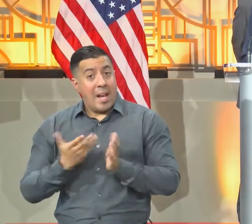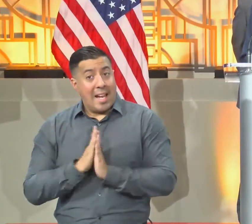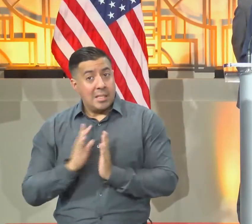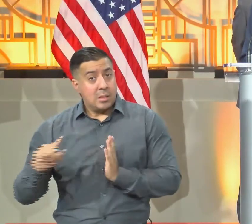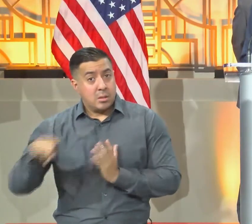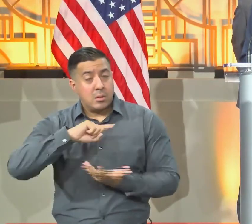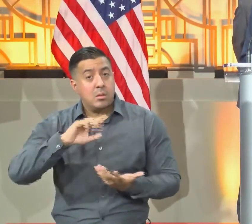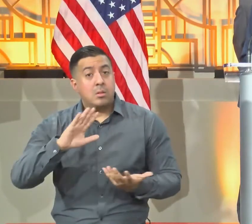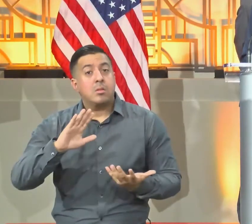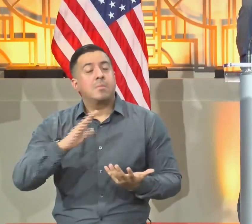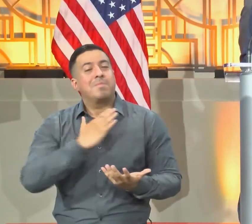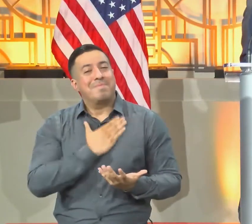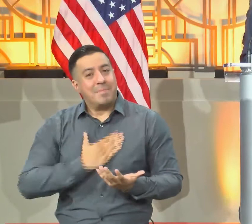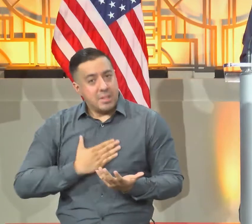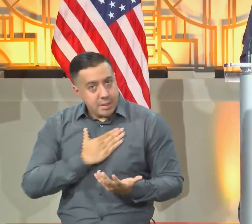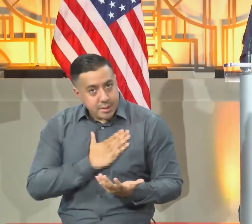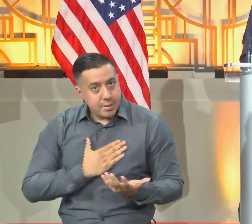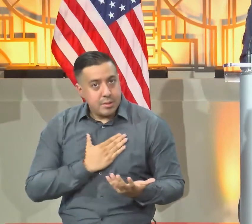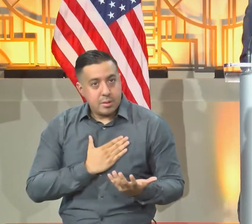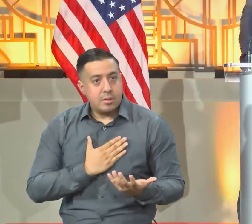people, please